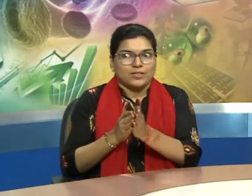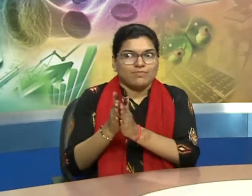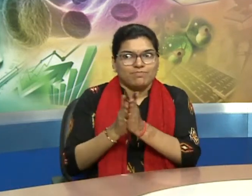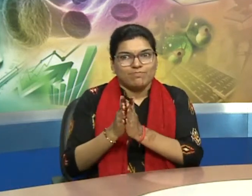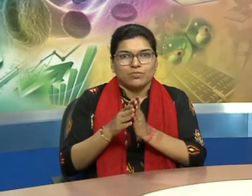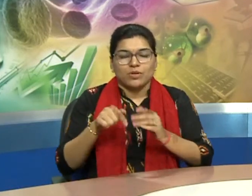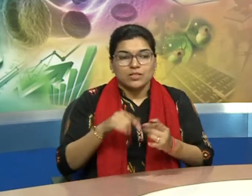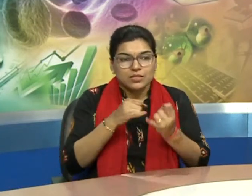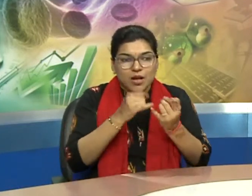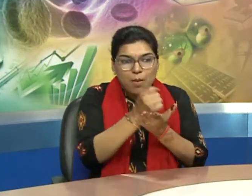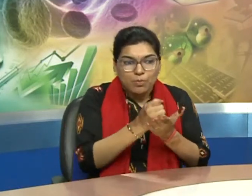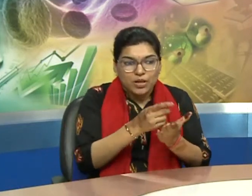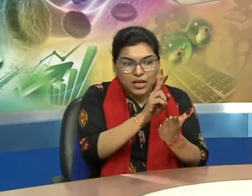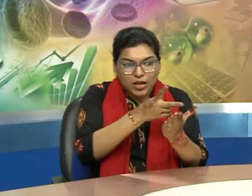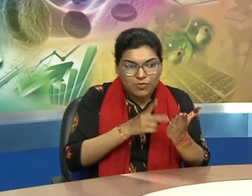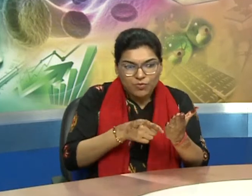and curiosity,